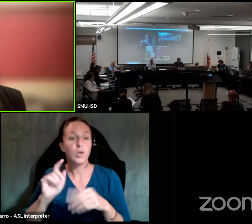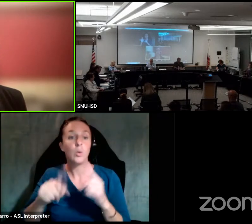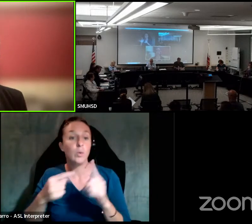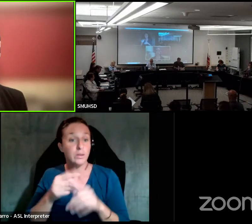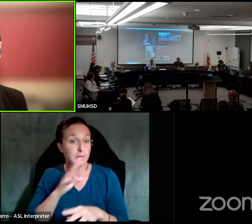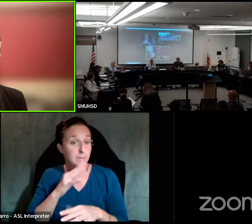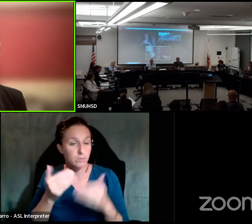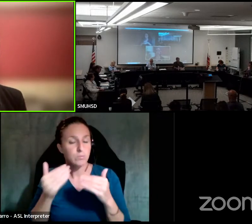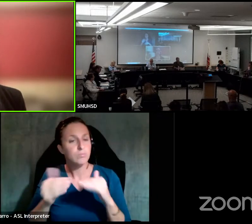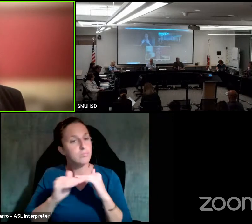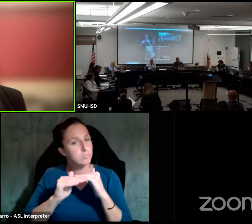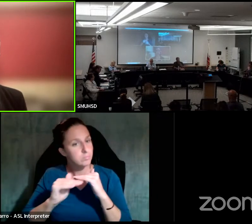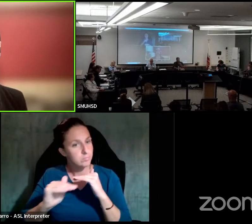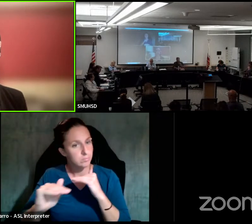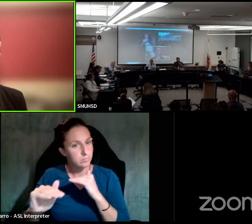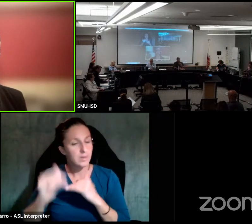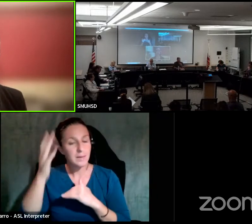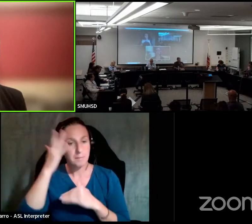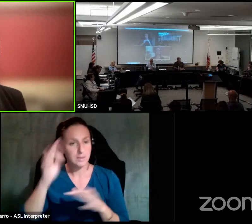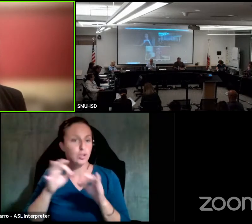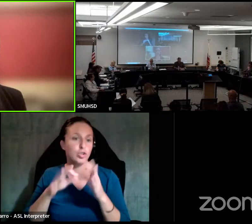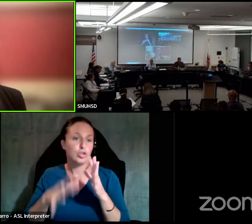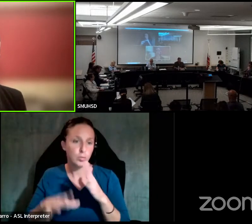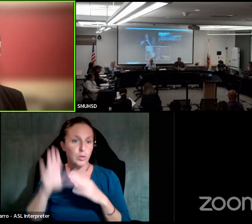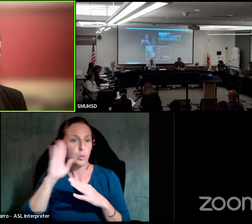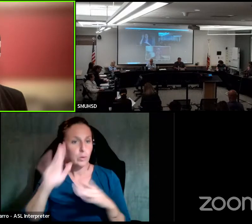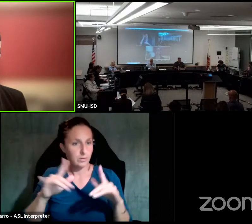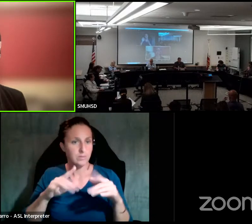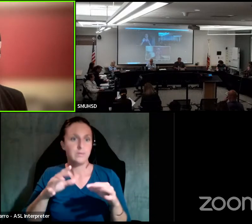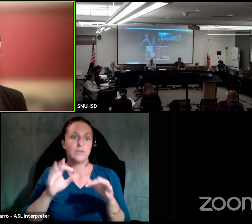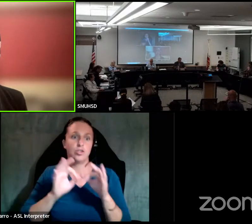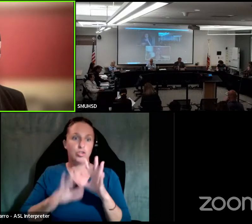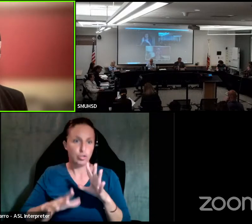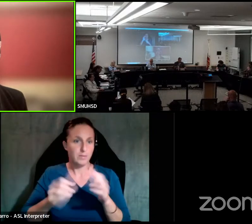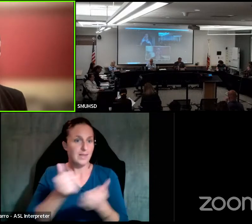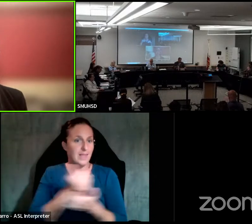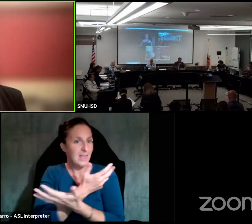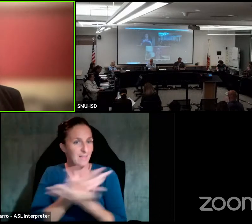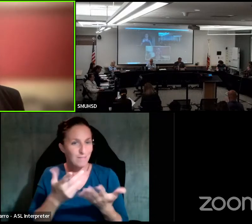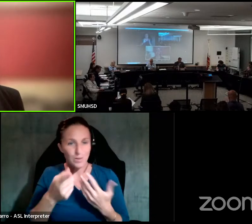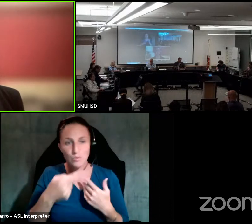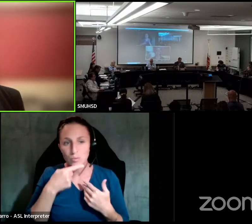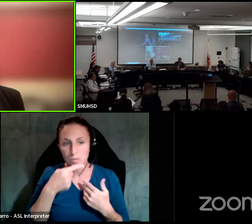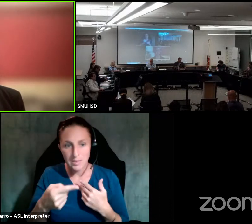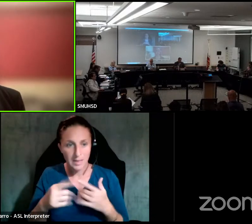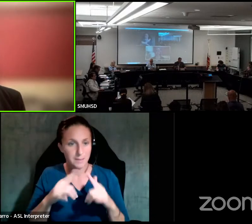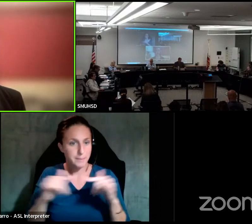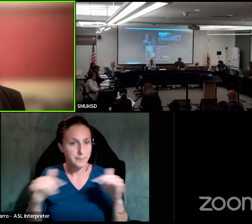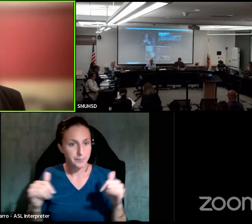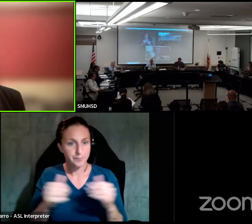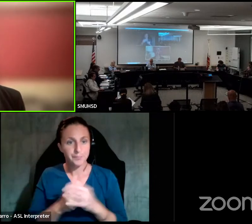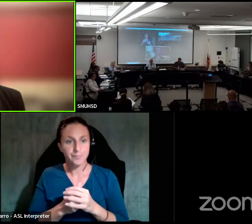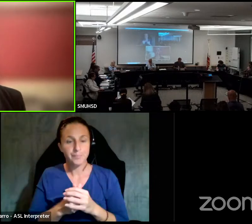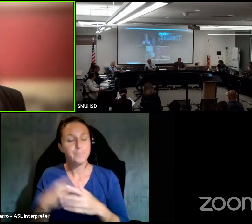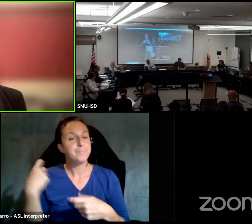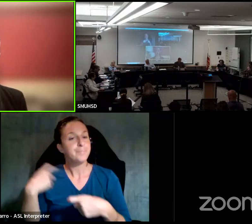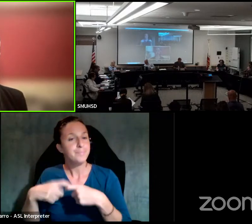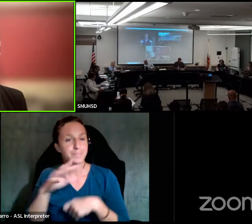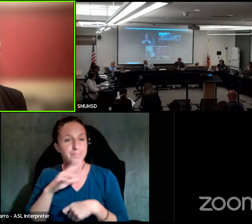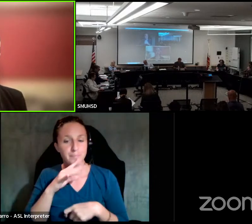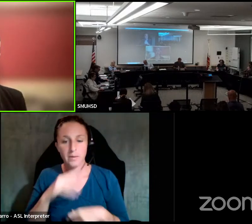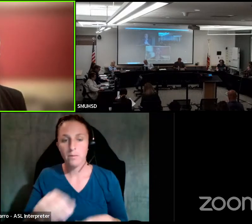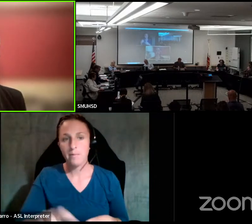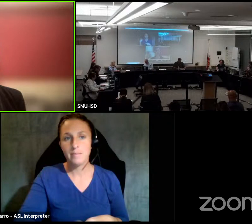at a moderate pace because the interpreters are going to be simultaneously interpreting everything you say. A efecto de proporcionar acceso lingüístico, esta